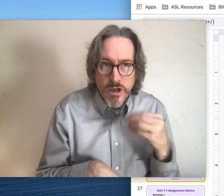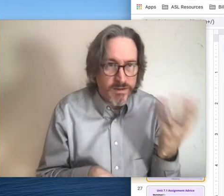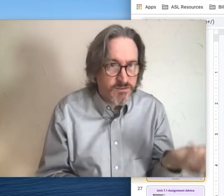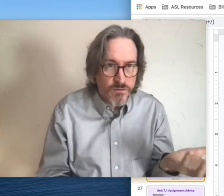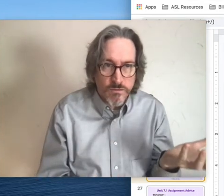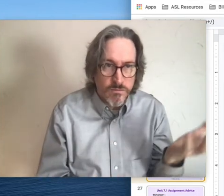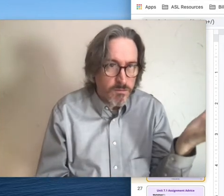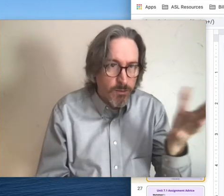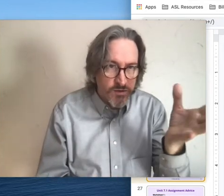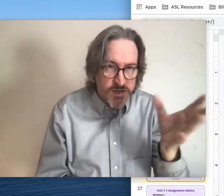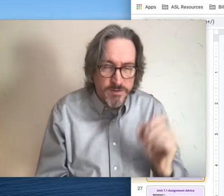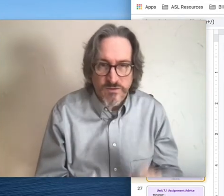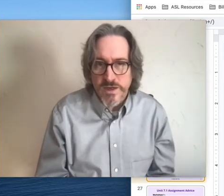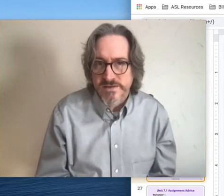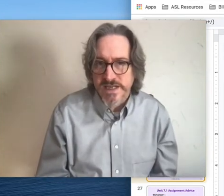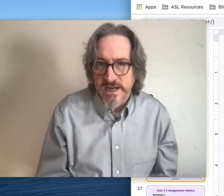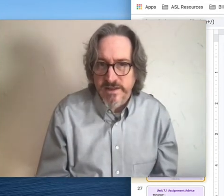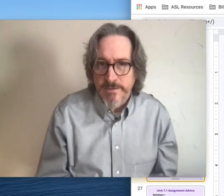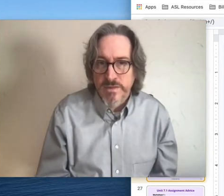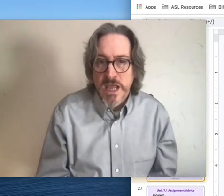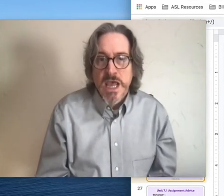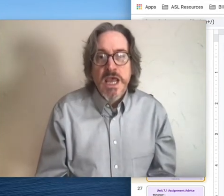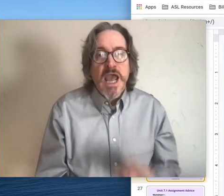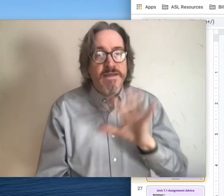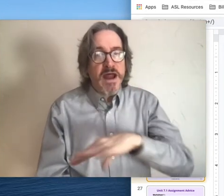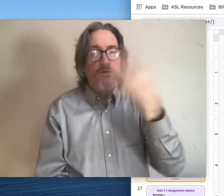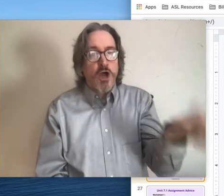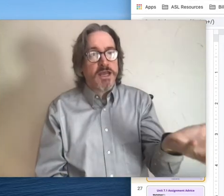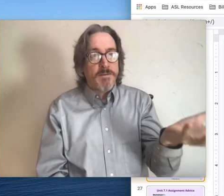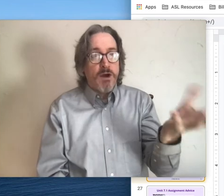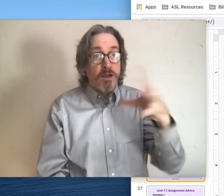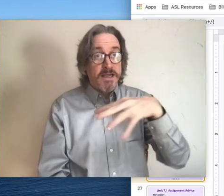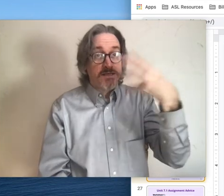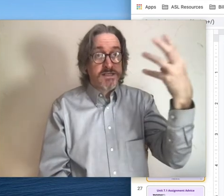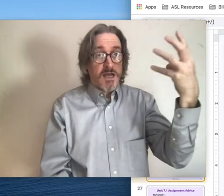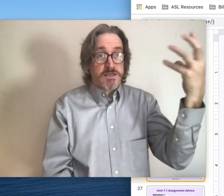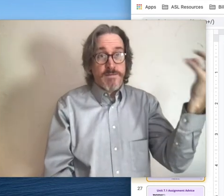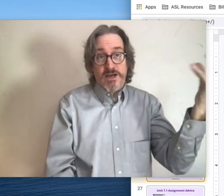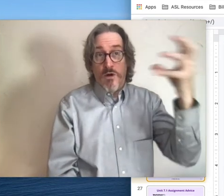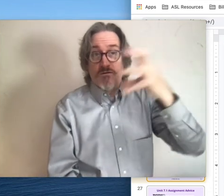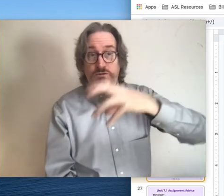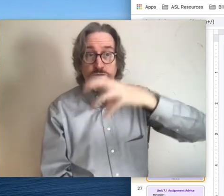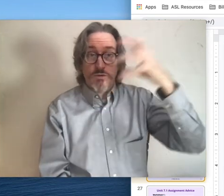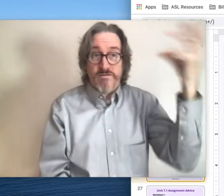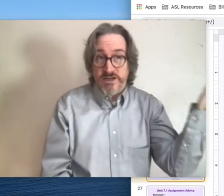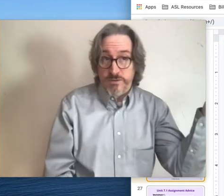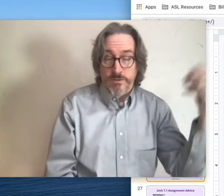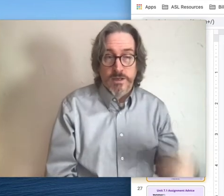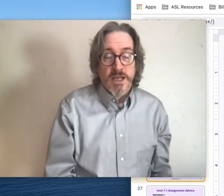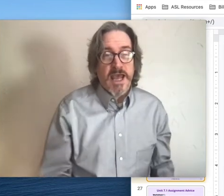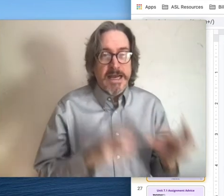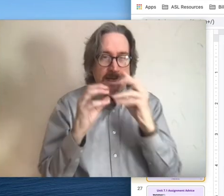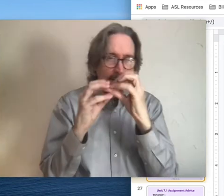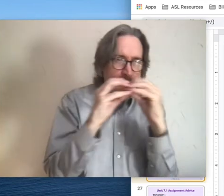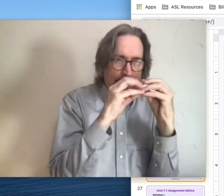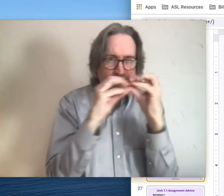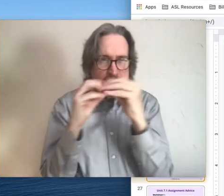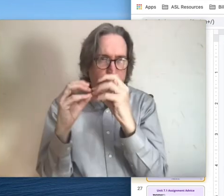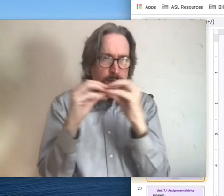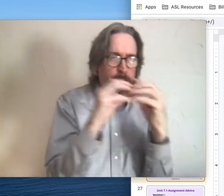Tomato, remember there's a couple different ways of signing that. And now they're talking about, is a tomato a fruit or a vegetable? And